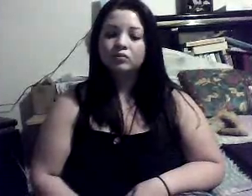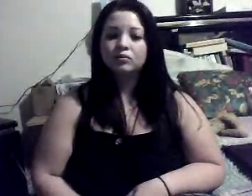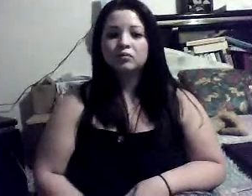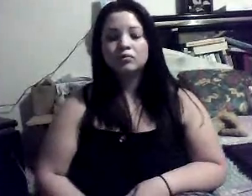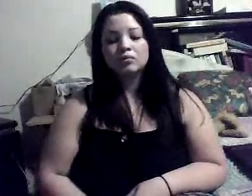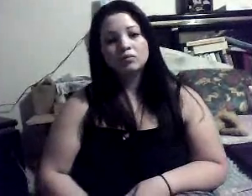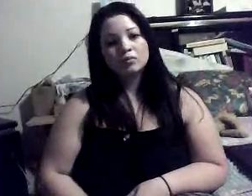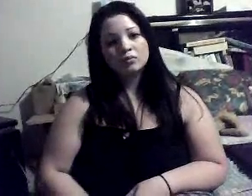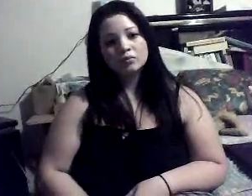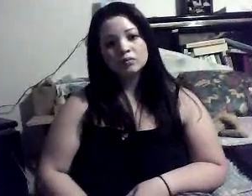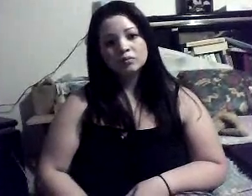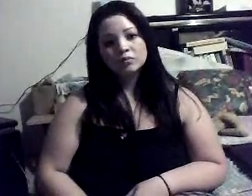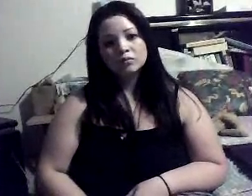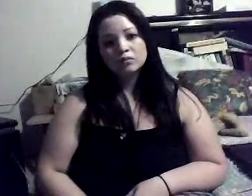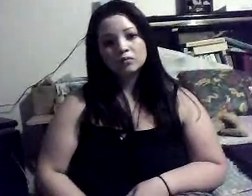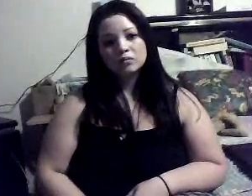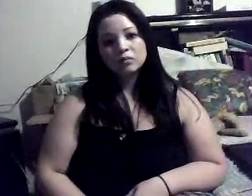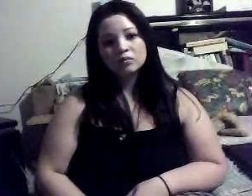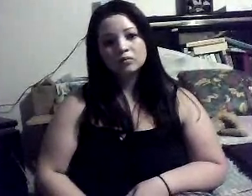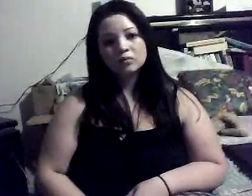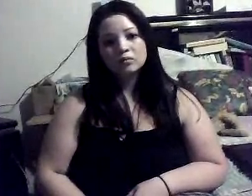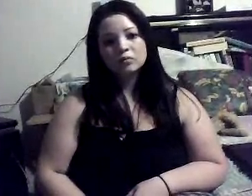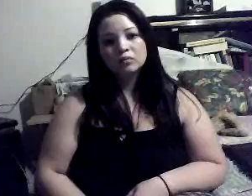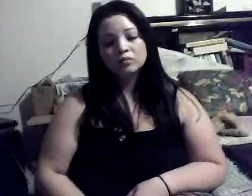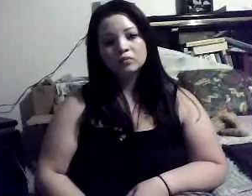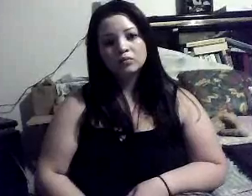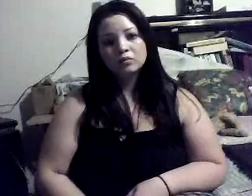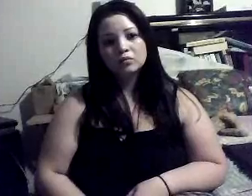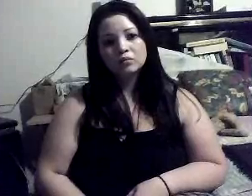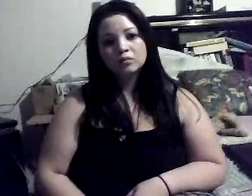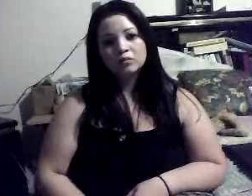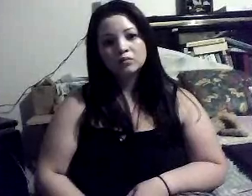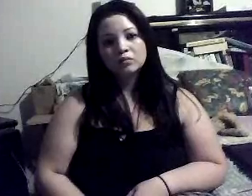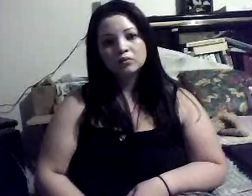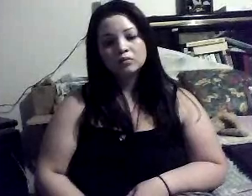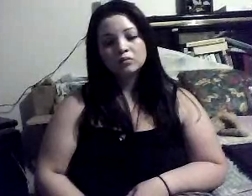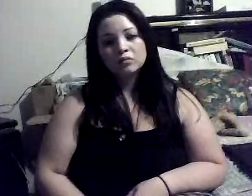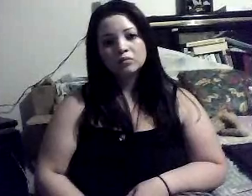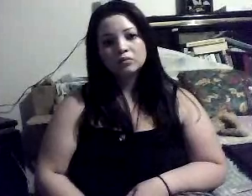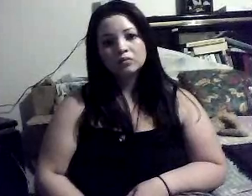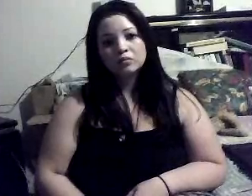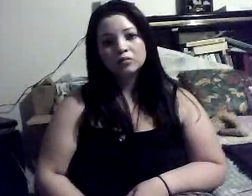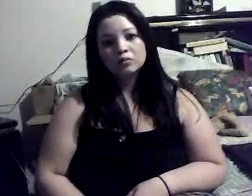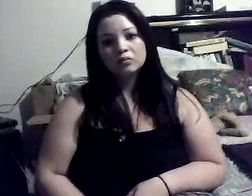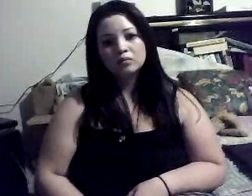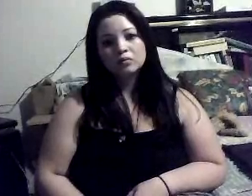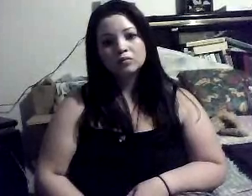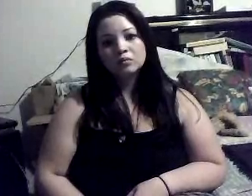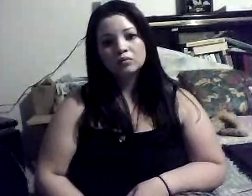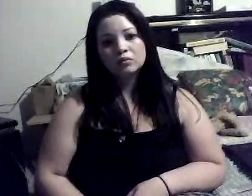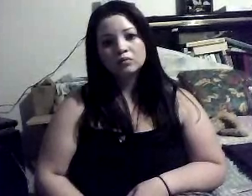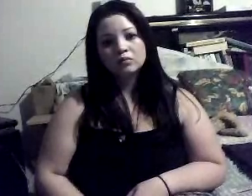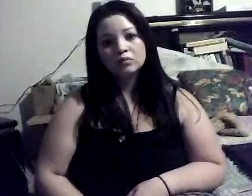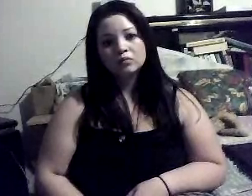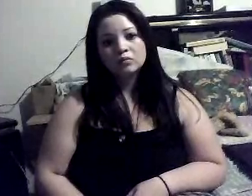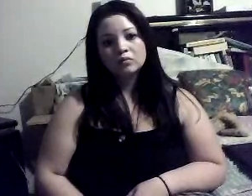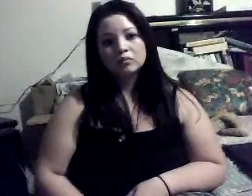the fireplace there are many, many horse brasses, which are brass good luck